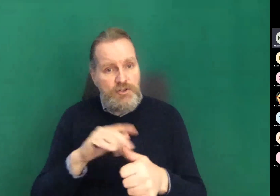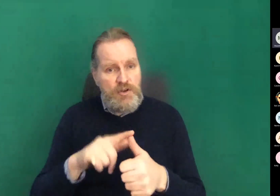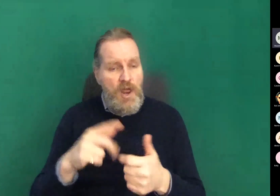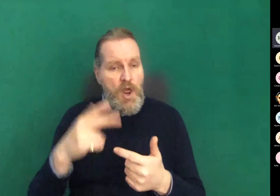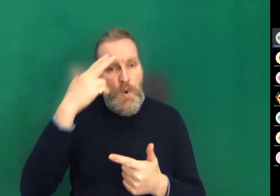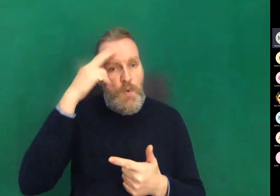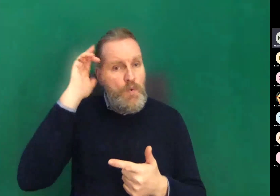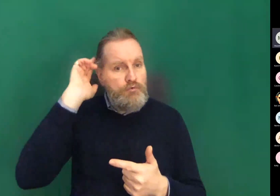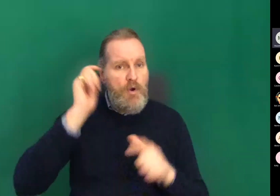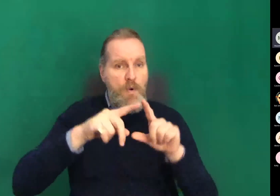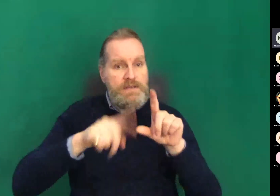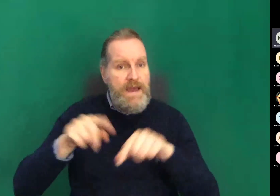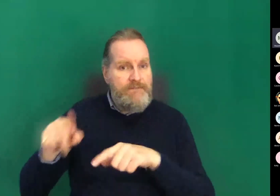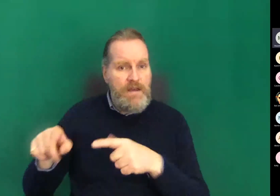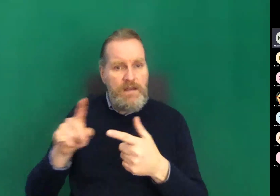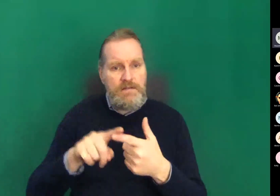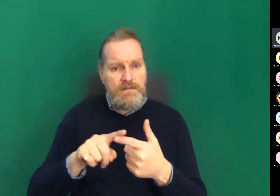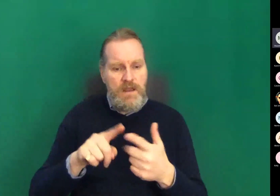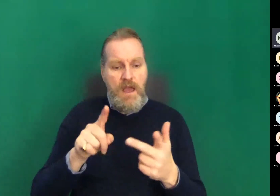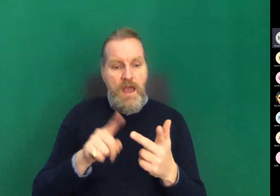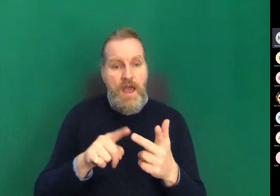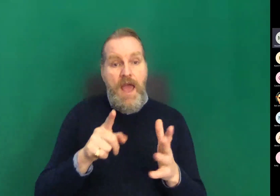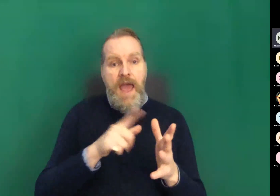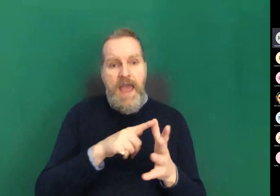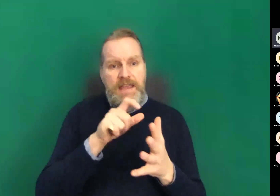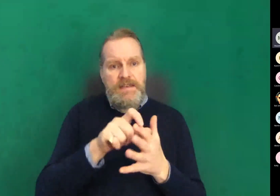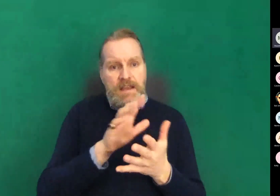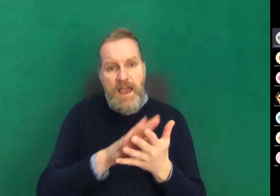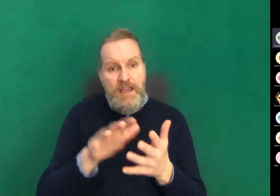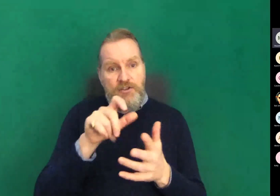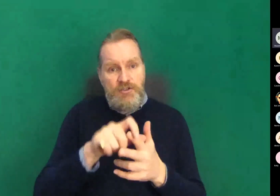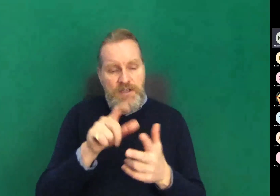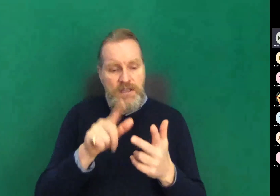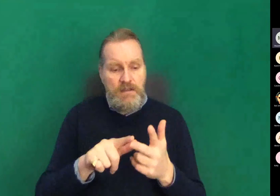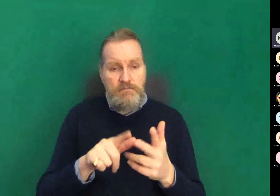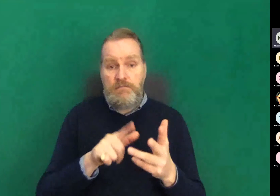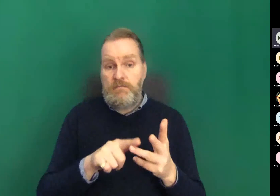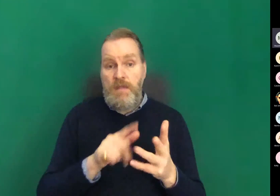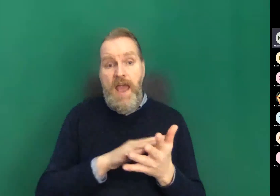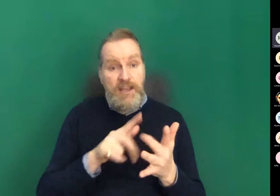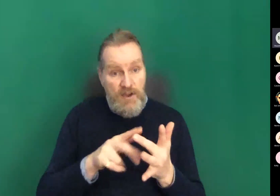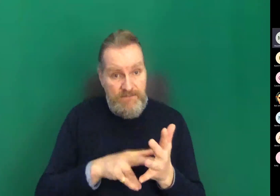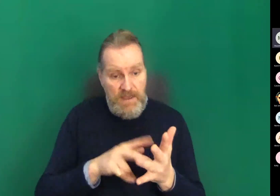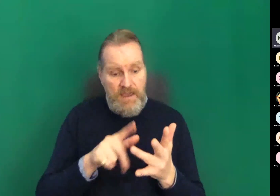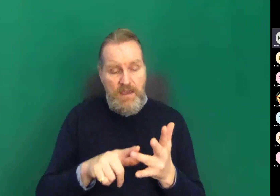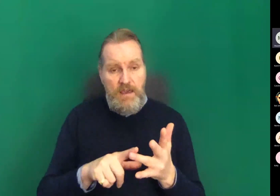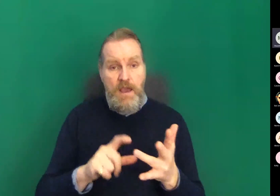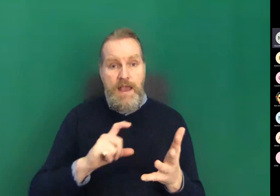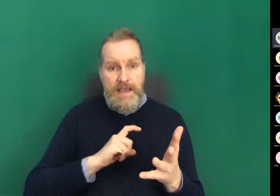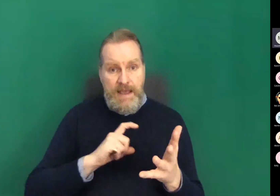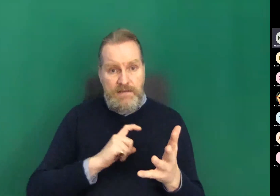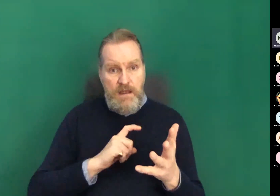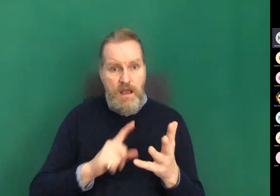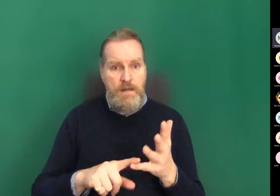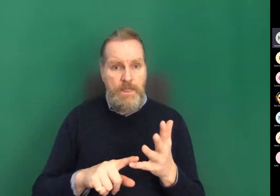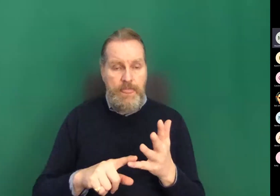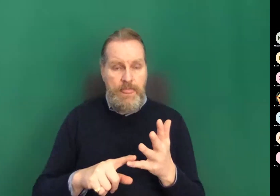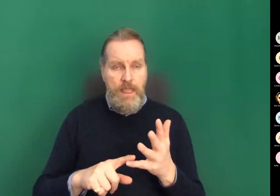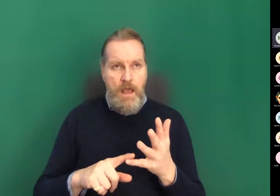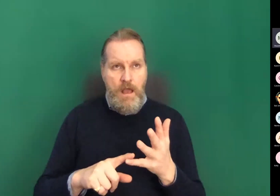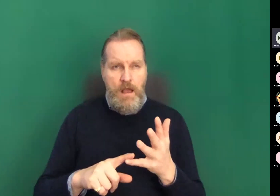neurodiversity, ADHD, autism, etc., HIV, cancer, epilepsy, diabetes, and many